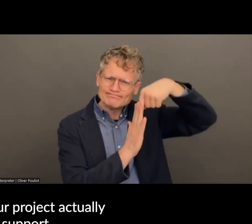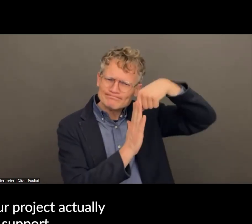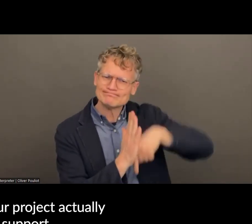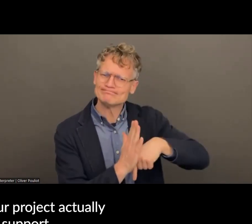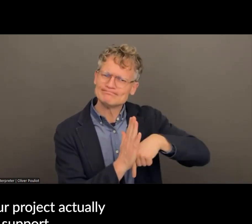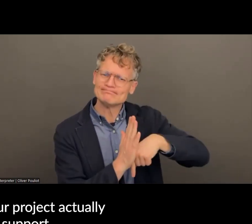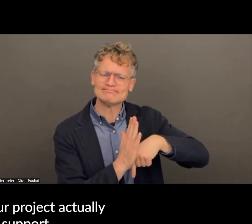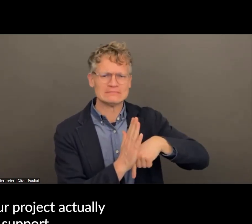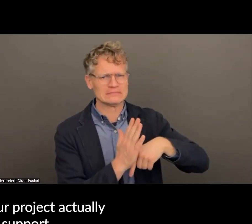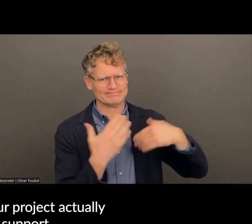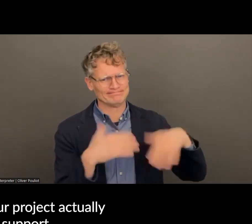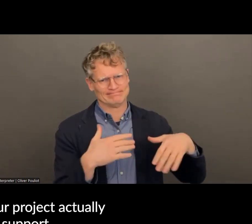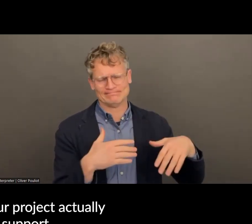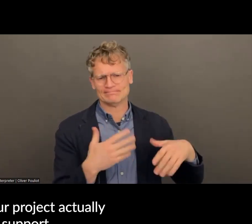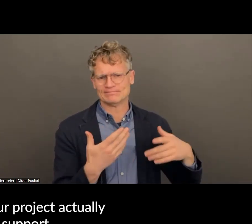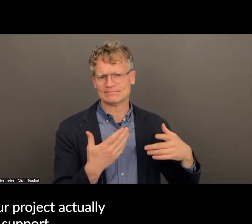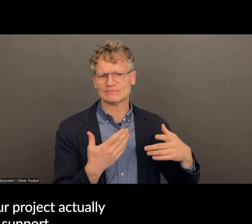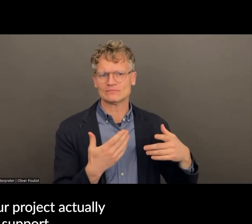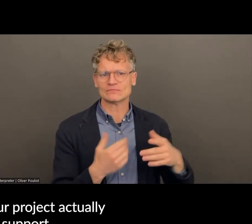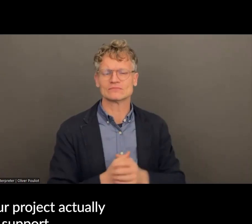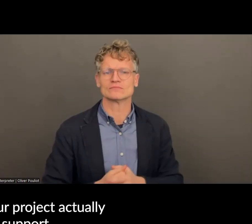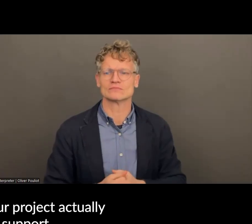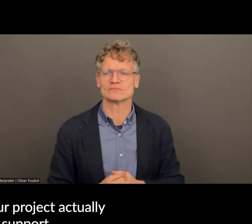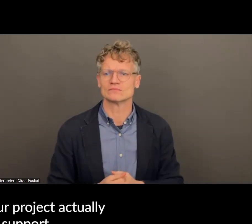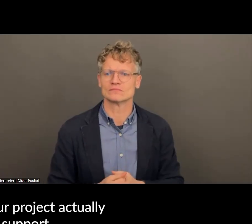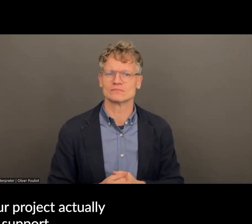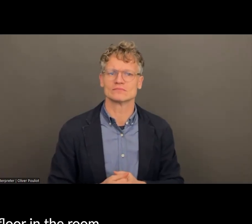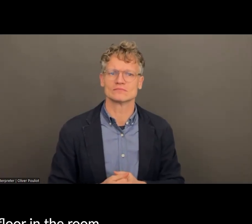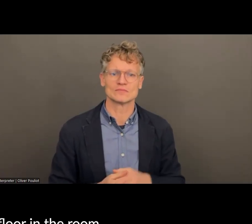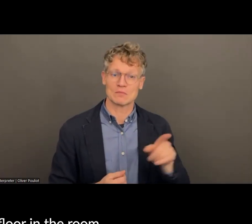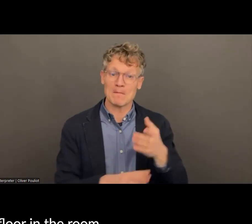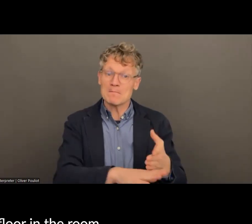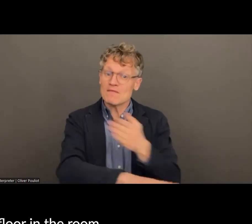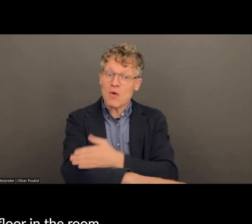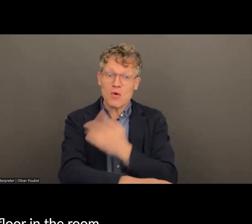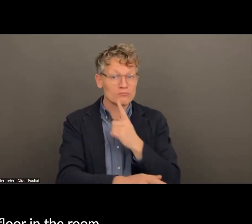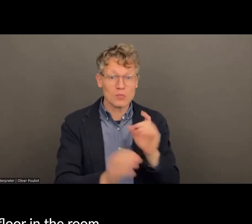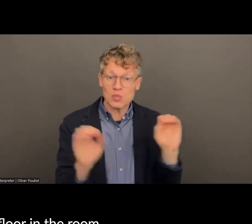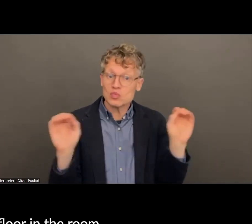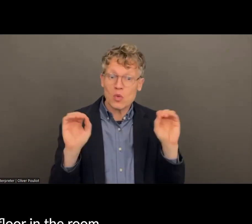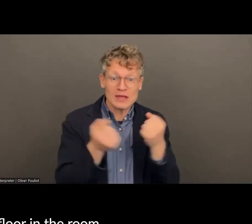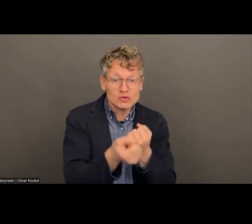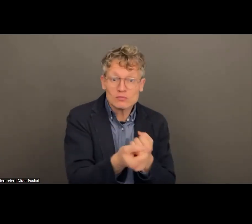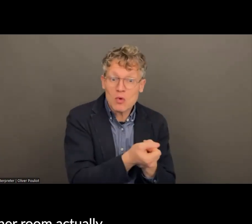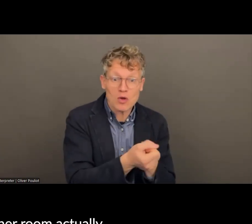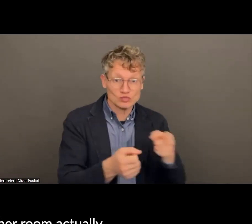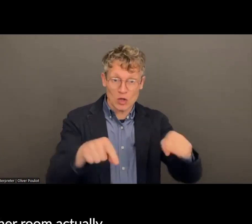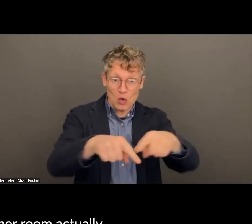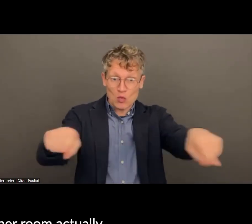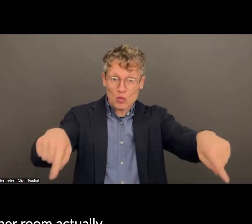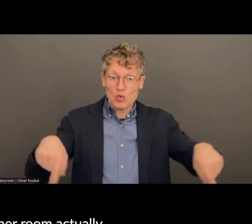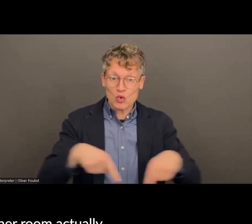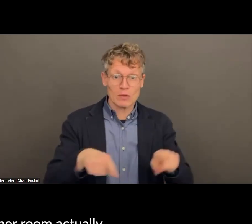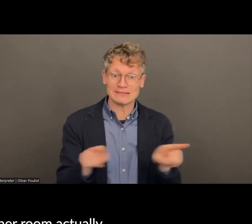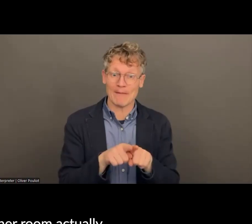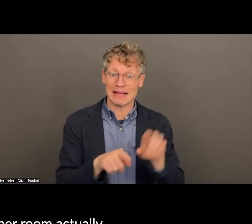municipality. Before our project, actually, there was no support. She was lying on her floor in the room. She never was